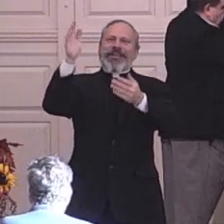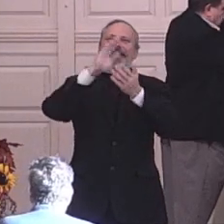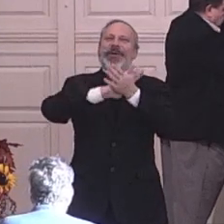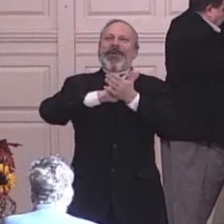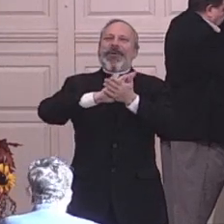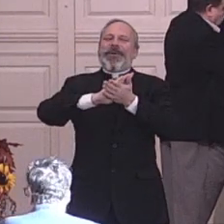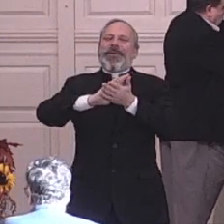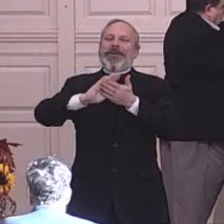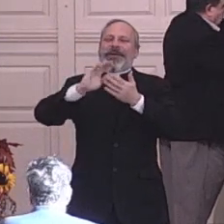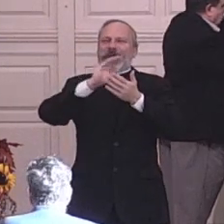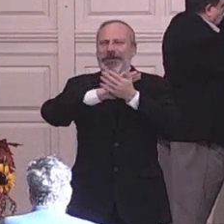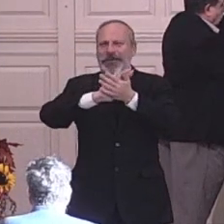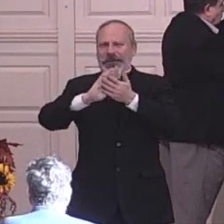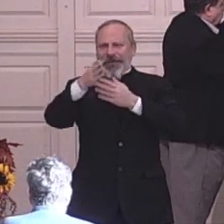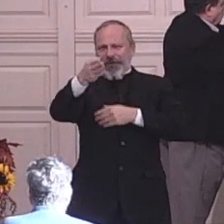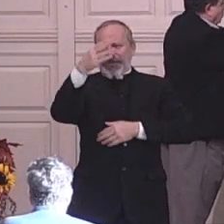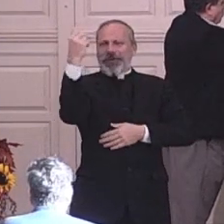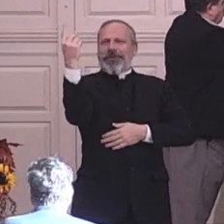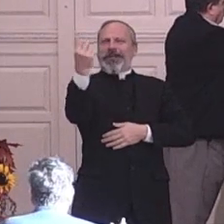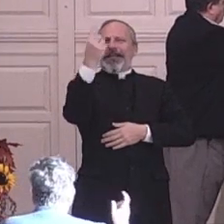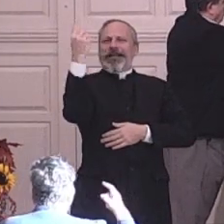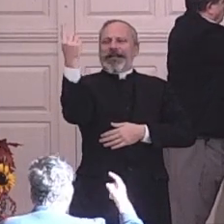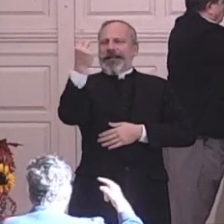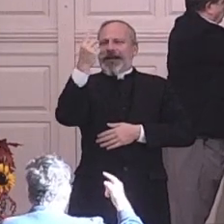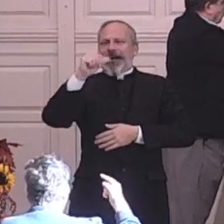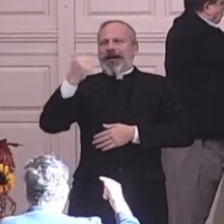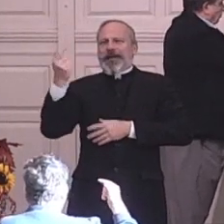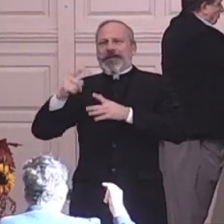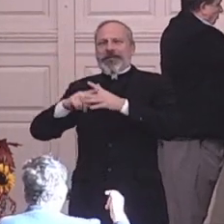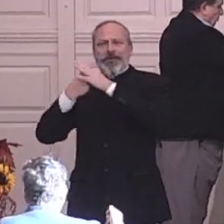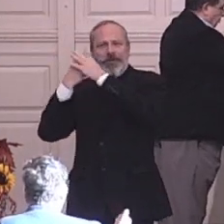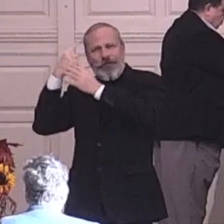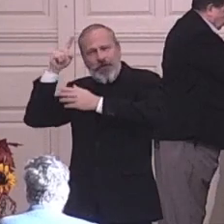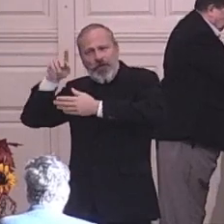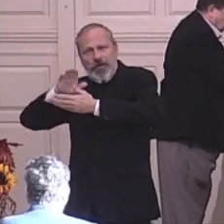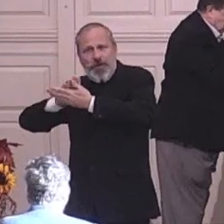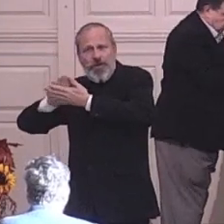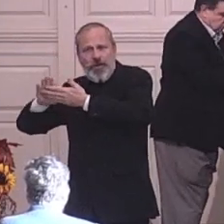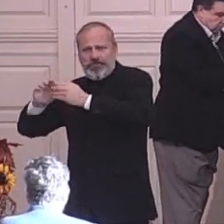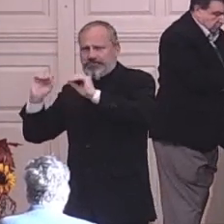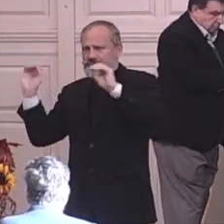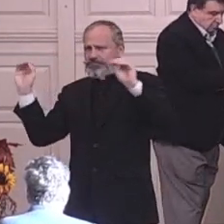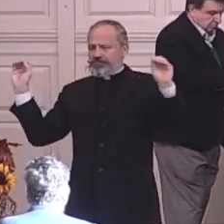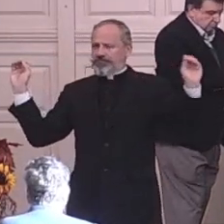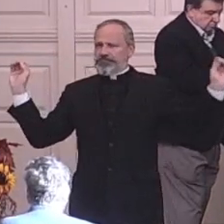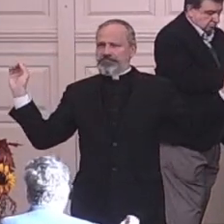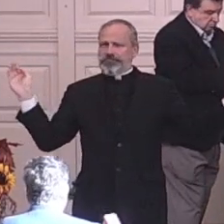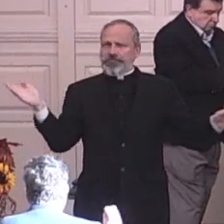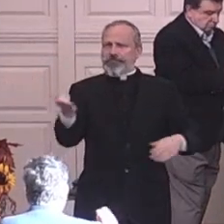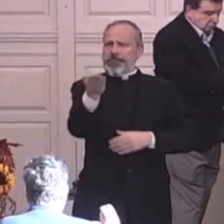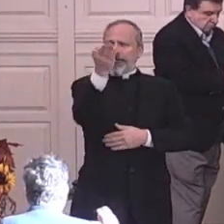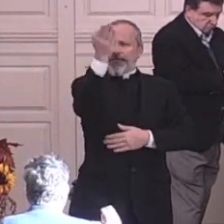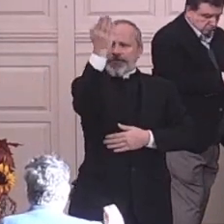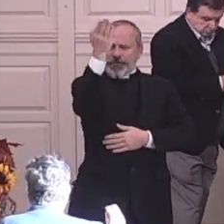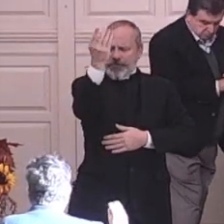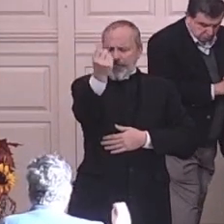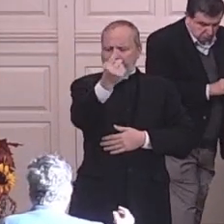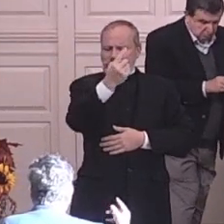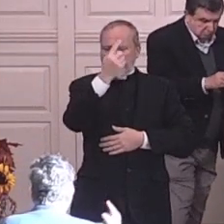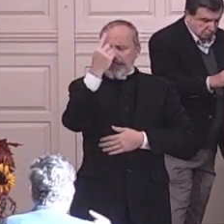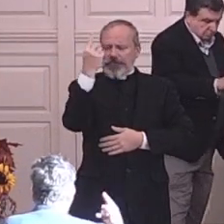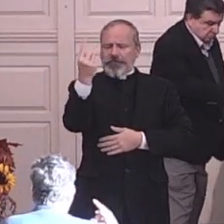only thou art holy, there is none beside